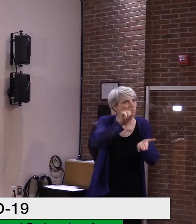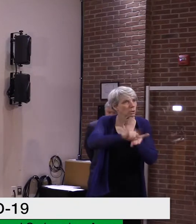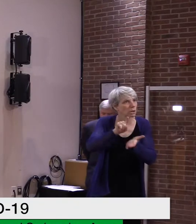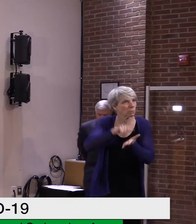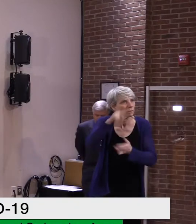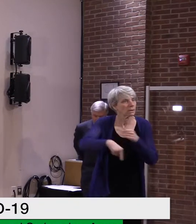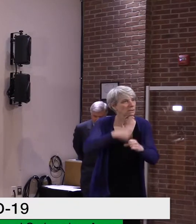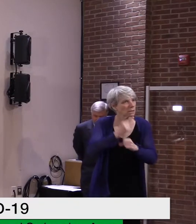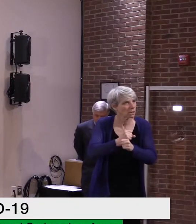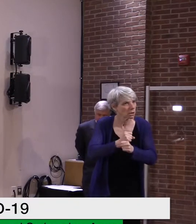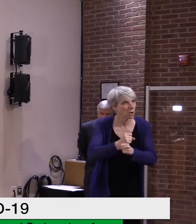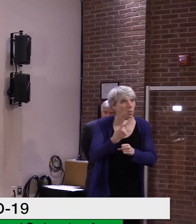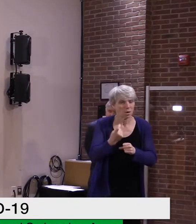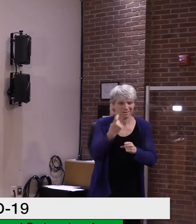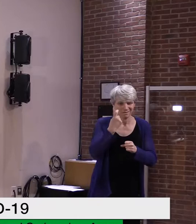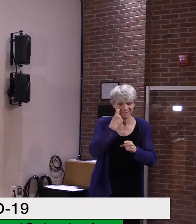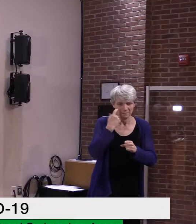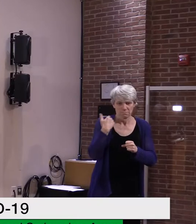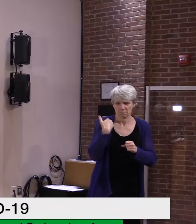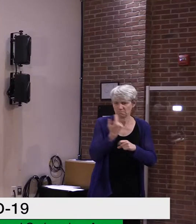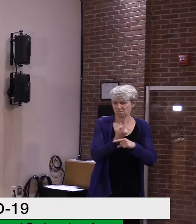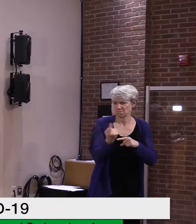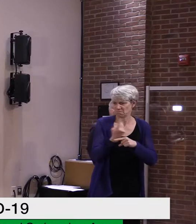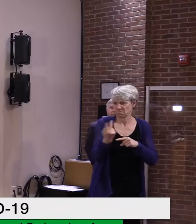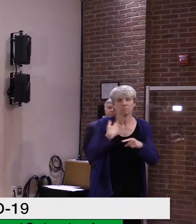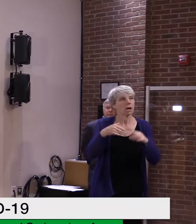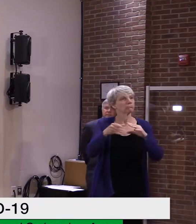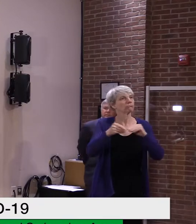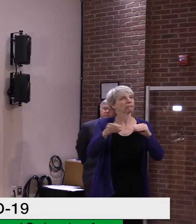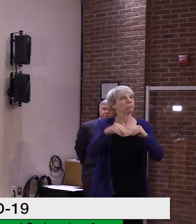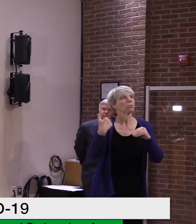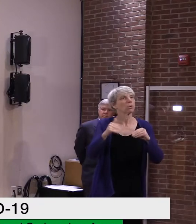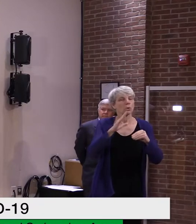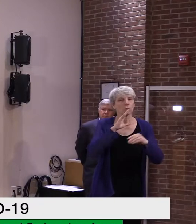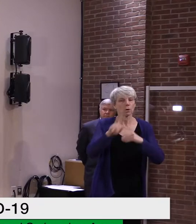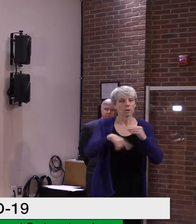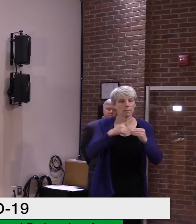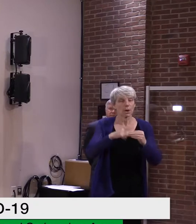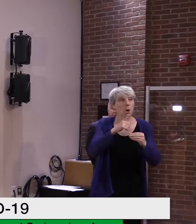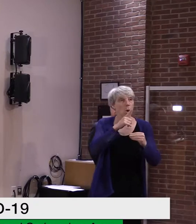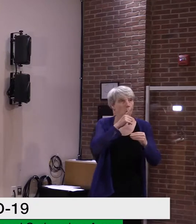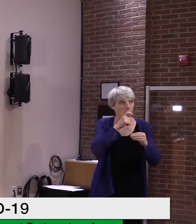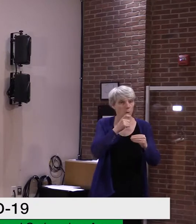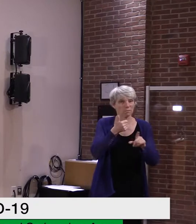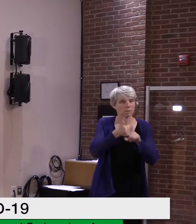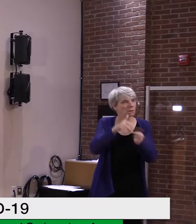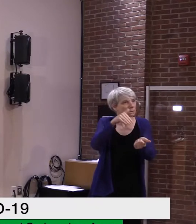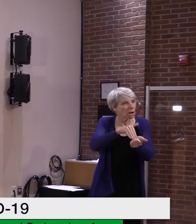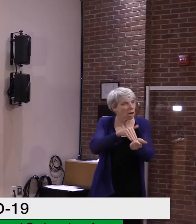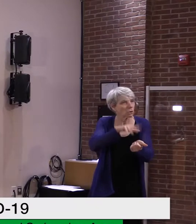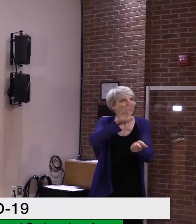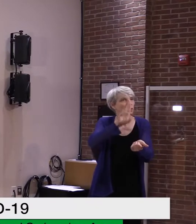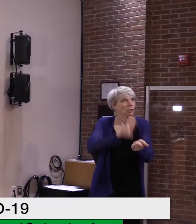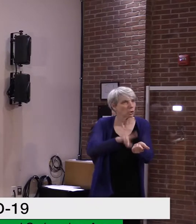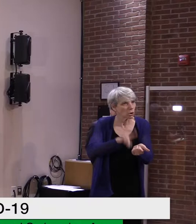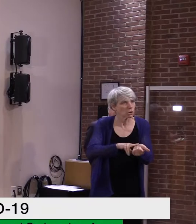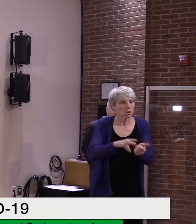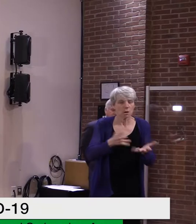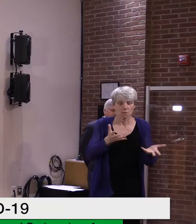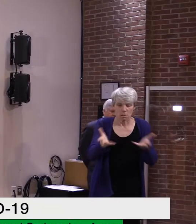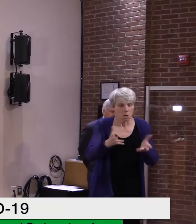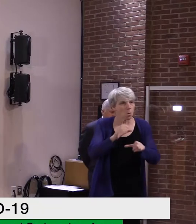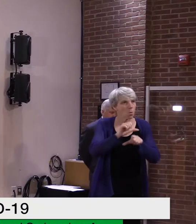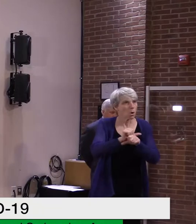a large one I've discussed here previously, involving high-risk frontline healthcare workers and other